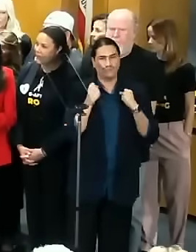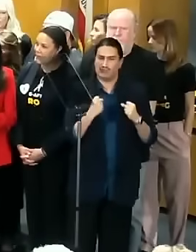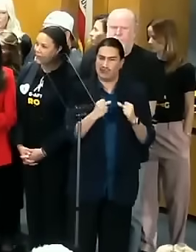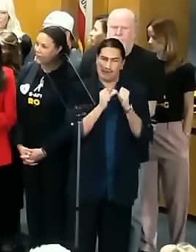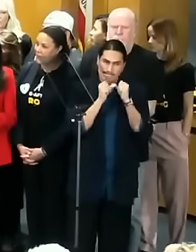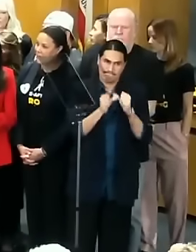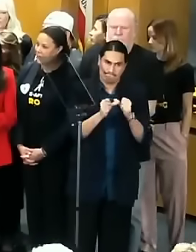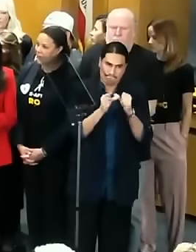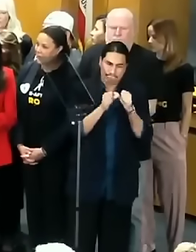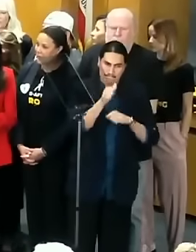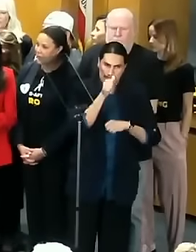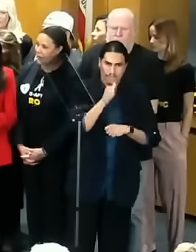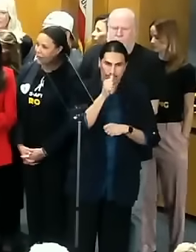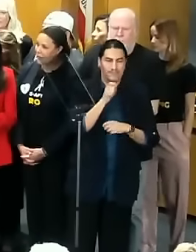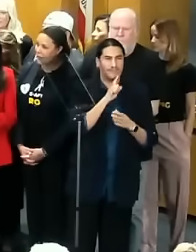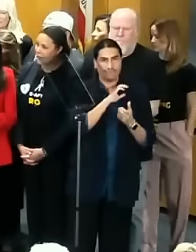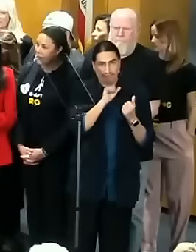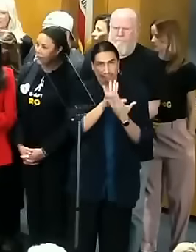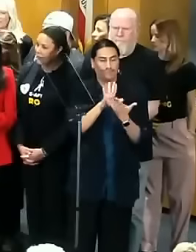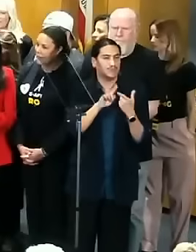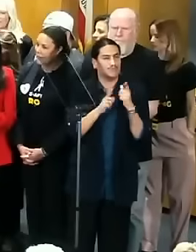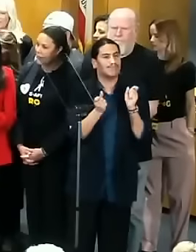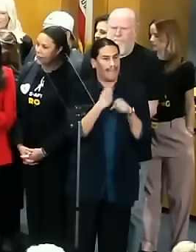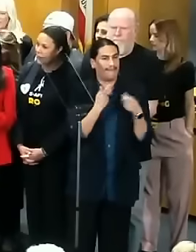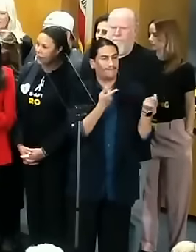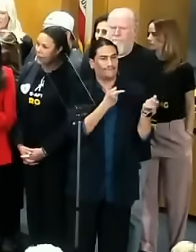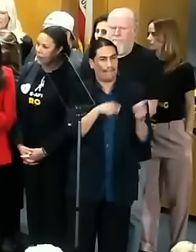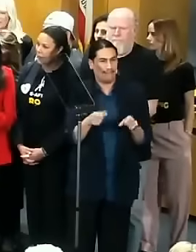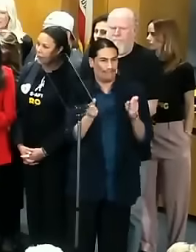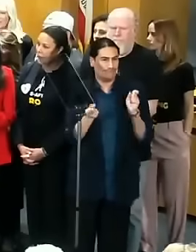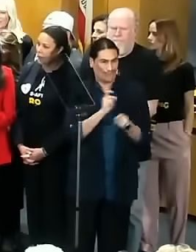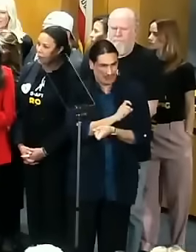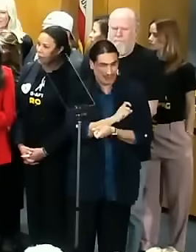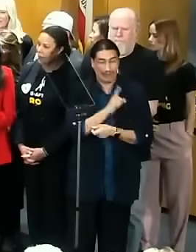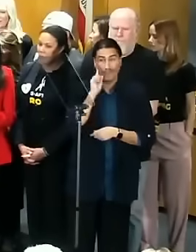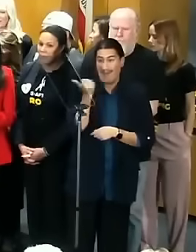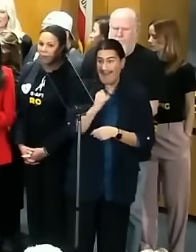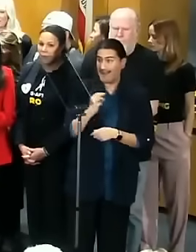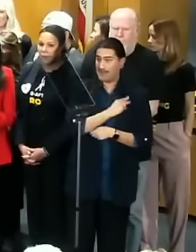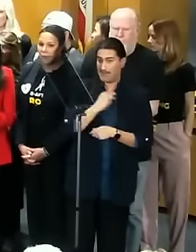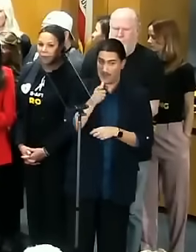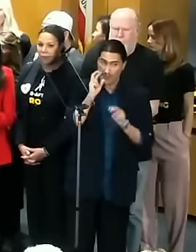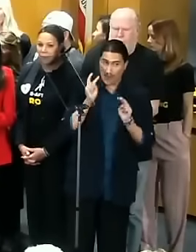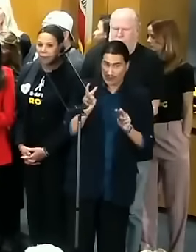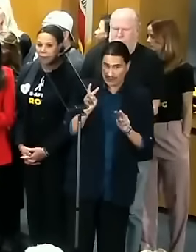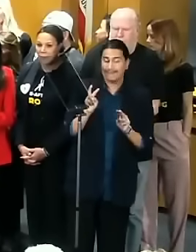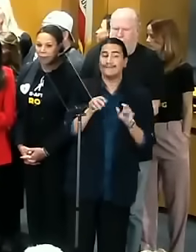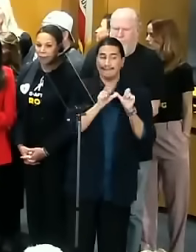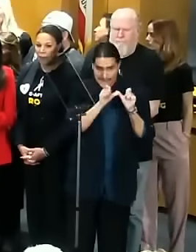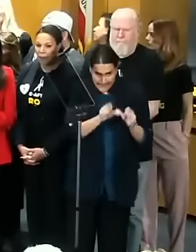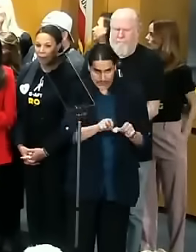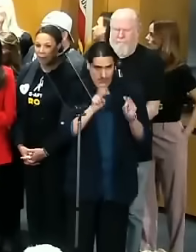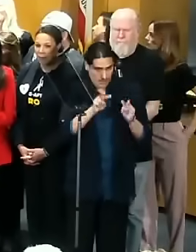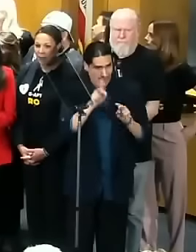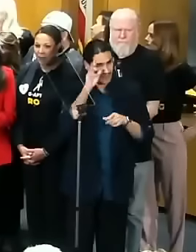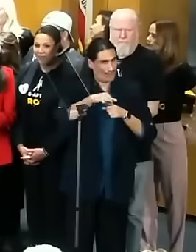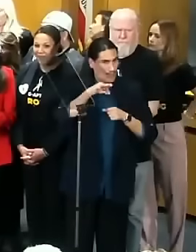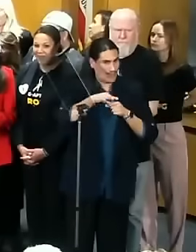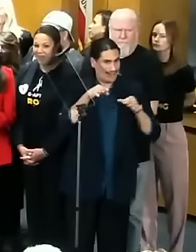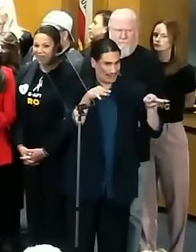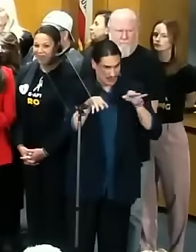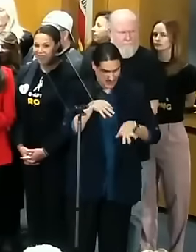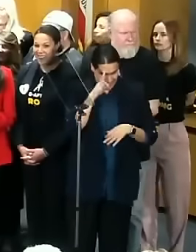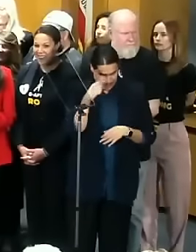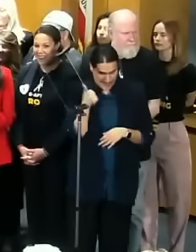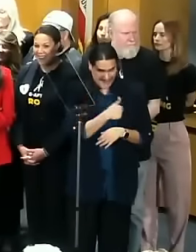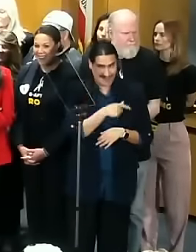to create this change. And for any of our members watching this right now, please keep an eye out for voting instructions from us, because